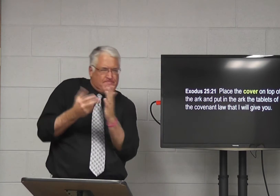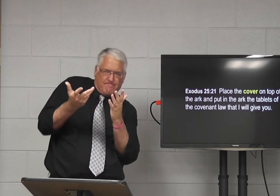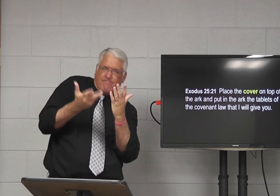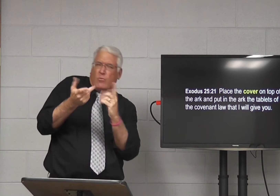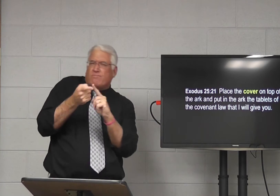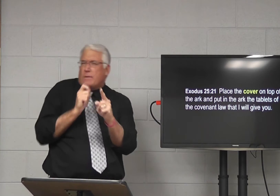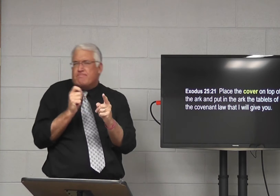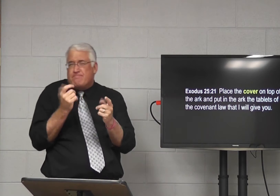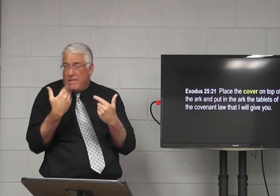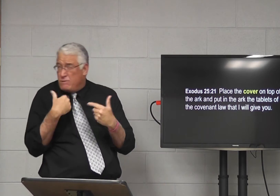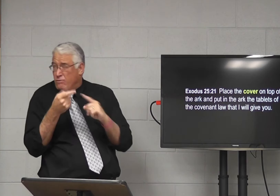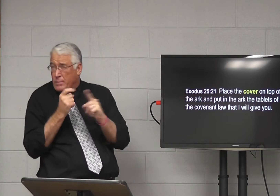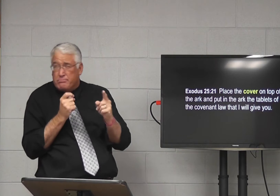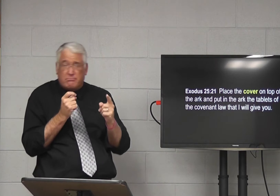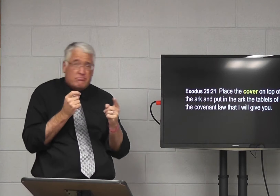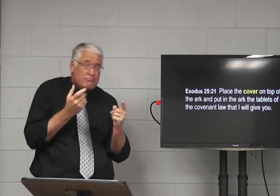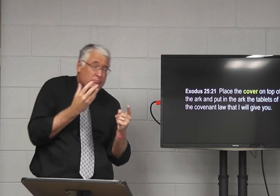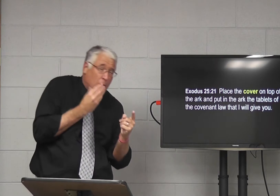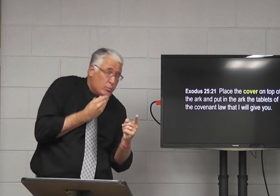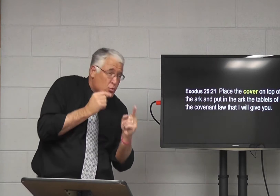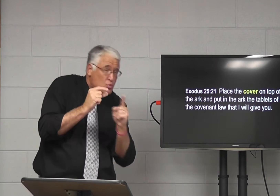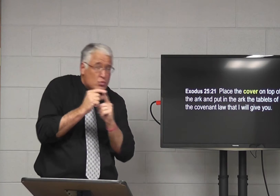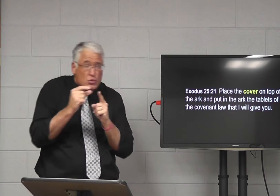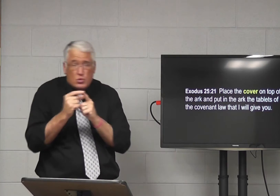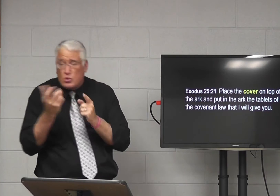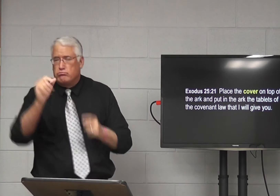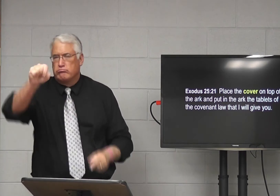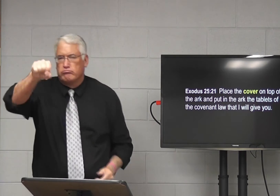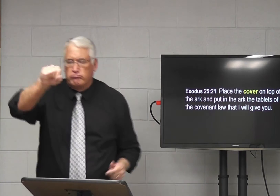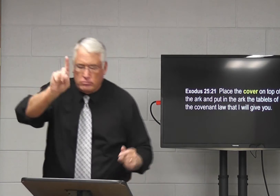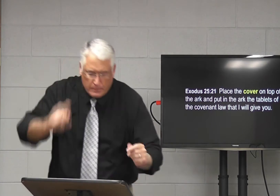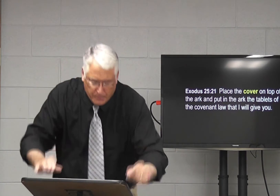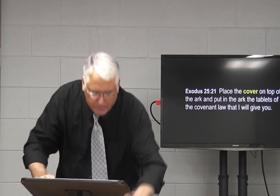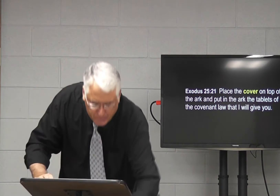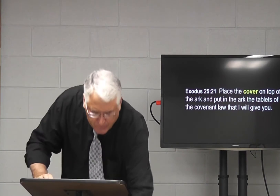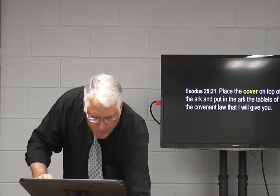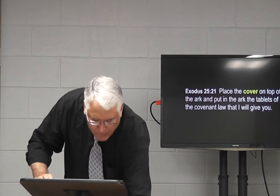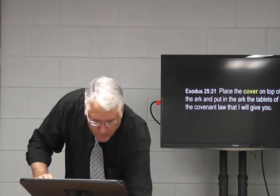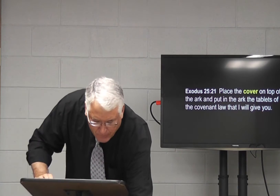what does that mean? Is it from the Jewish word? Yes.